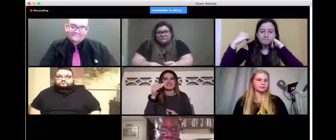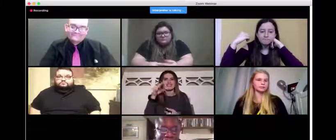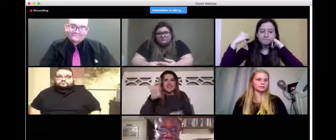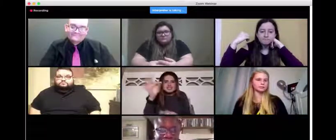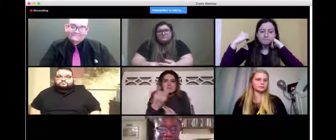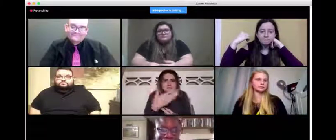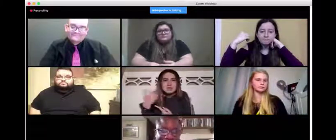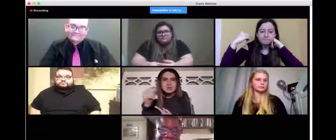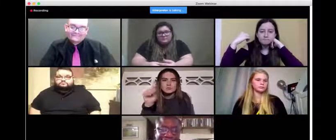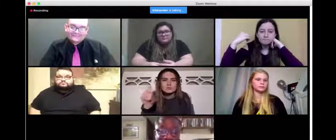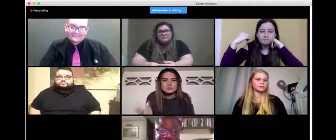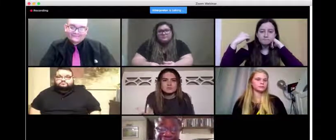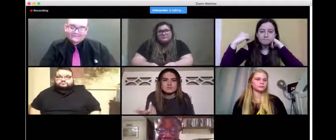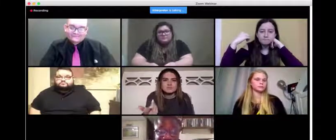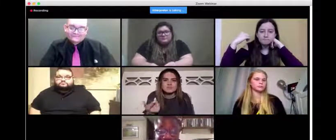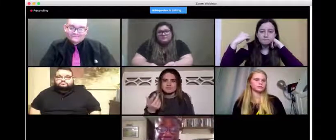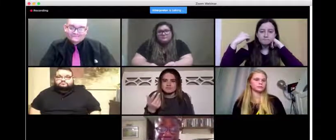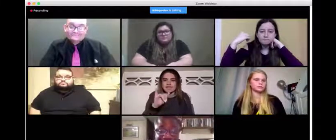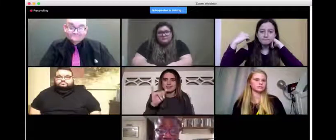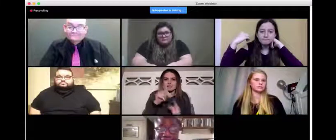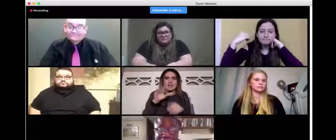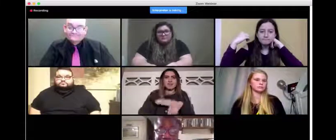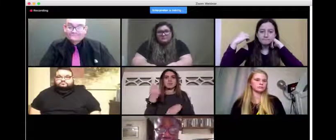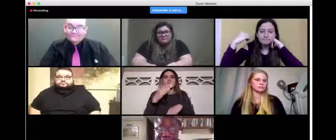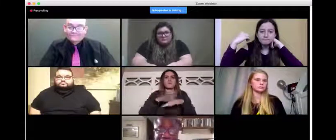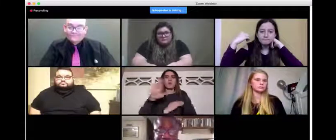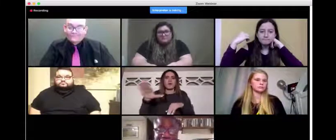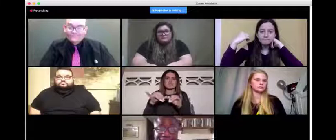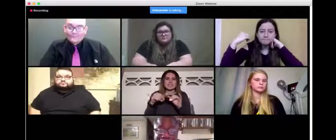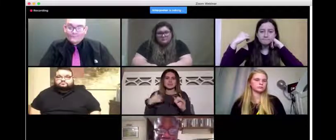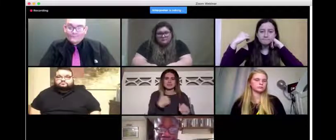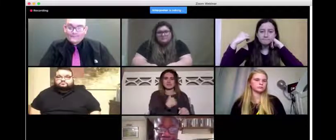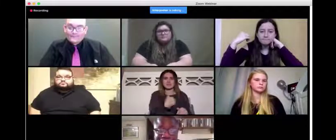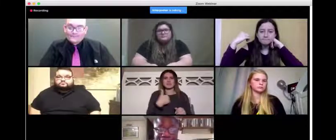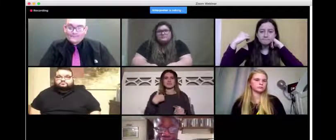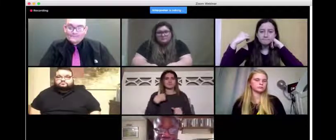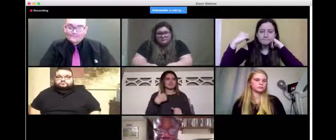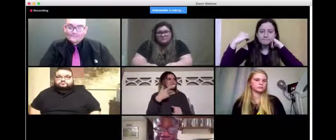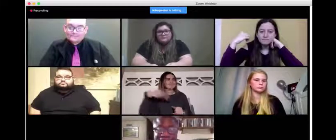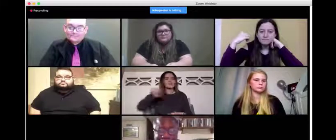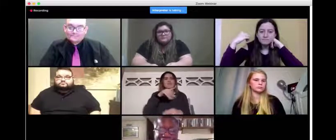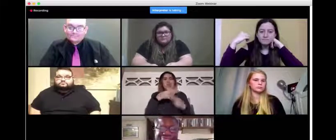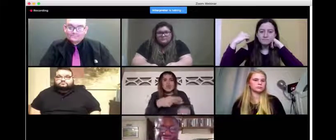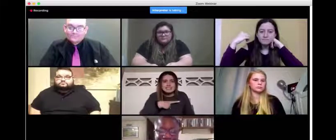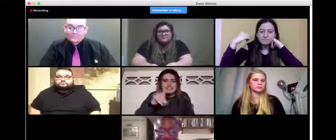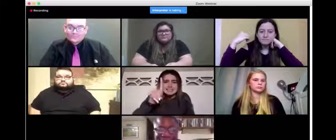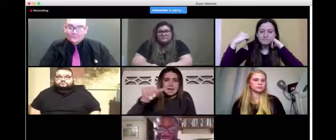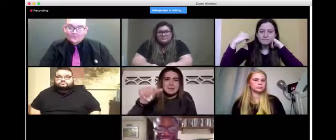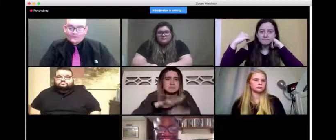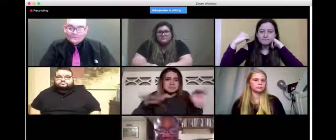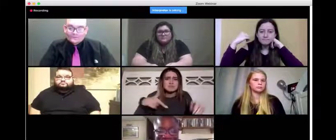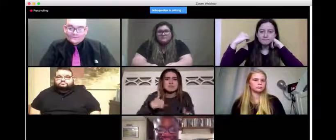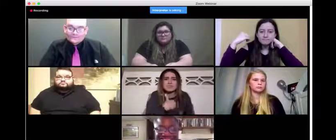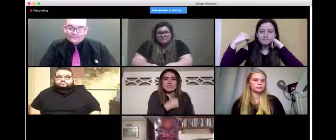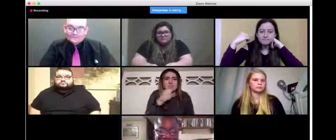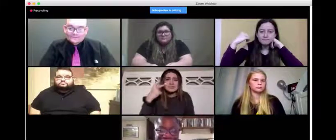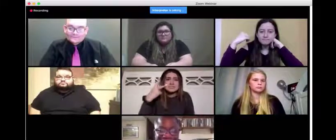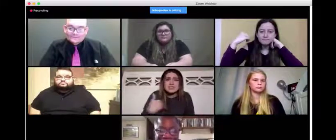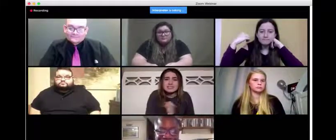Like, we're not disabled. We don't see ourselves as disabled. We're successful people. We can do anything that you can